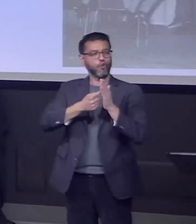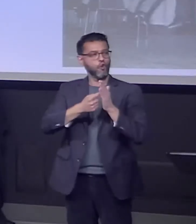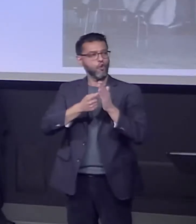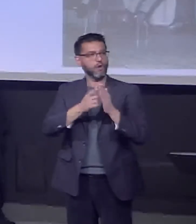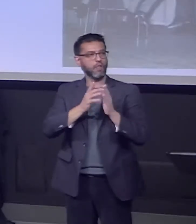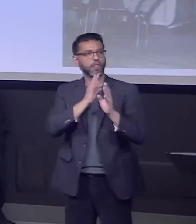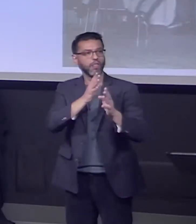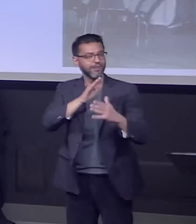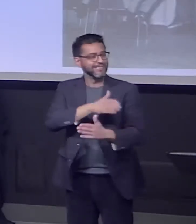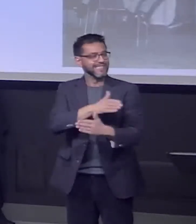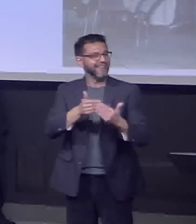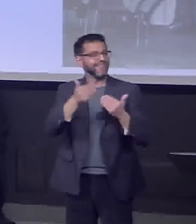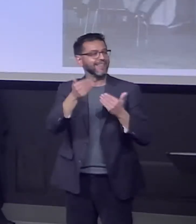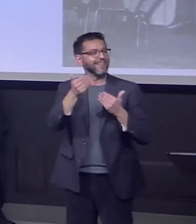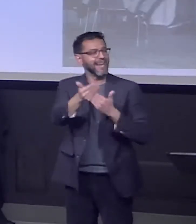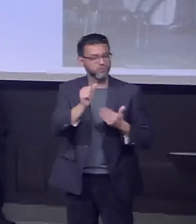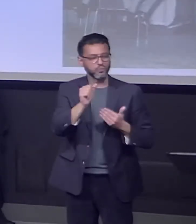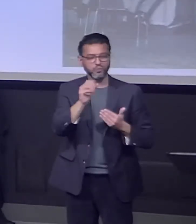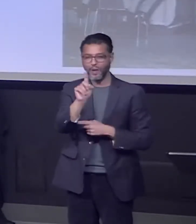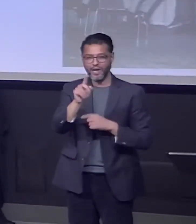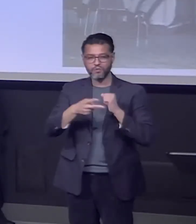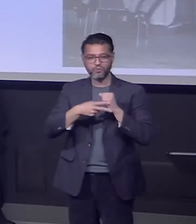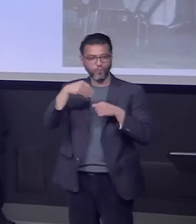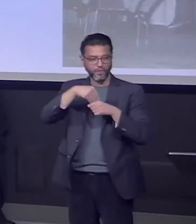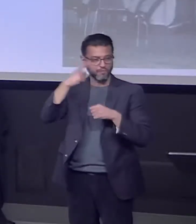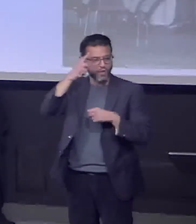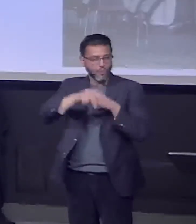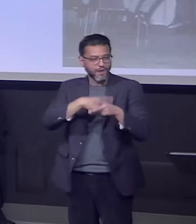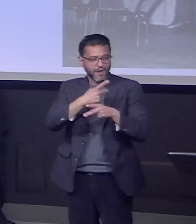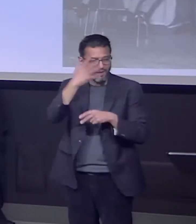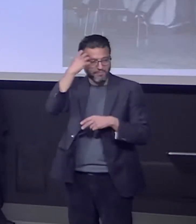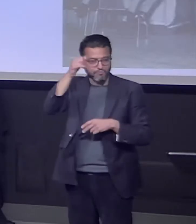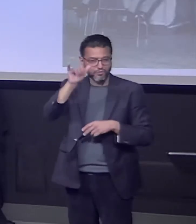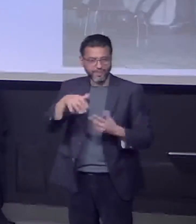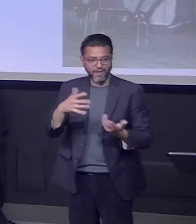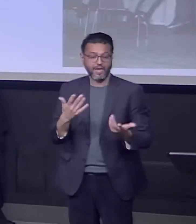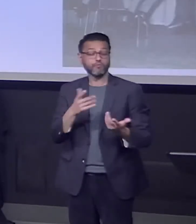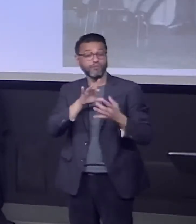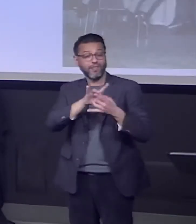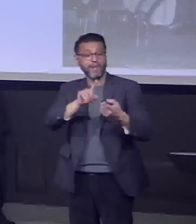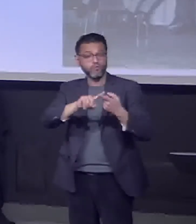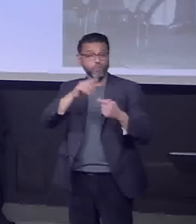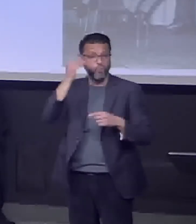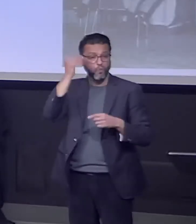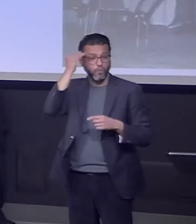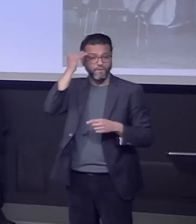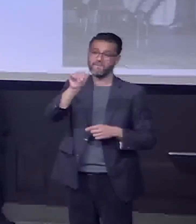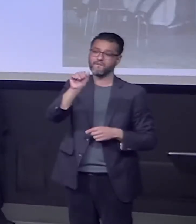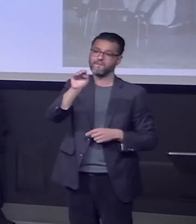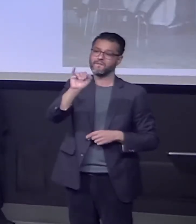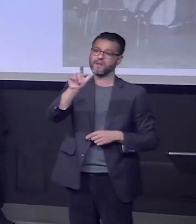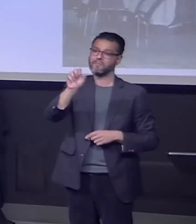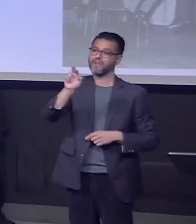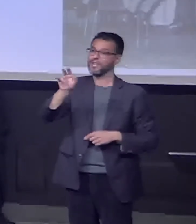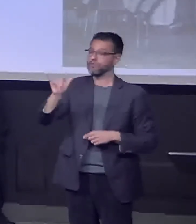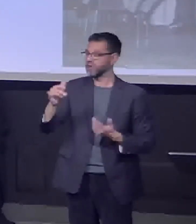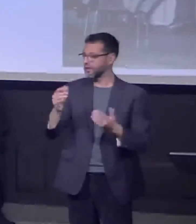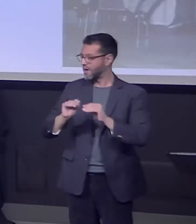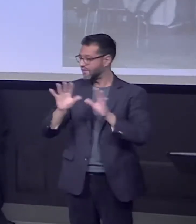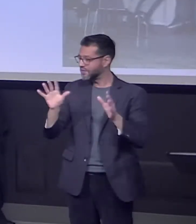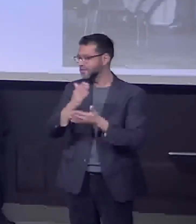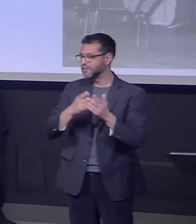in your brain? What kind of memory is that? And it has to do with familiarity, obviously. And at some point,